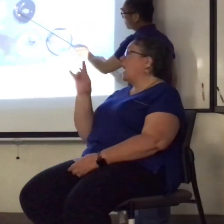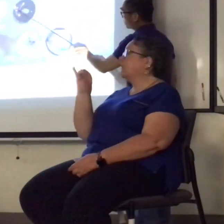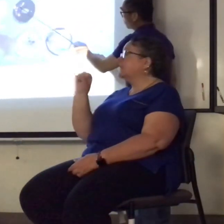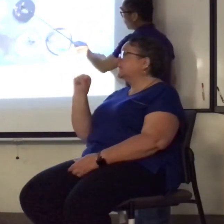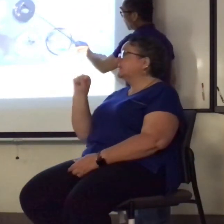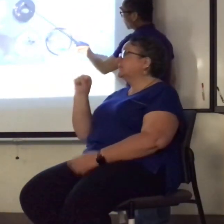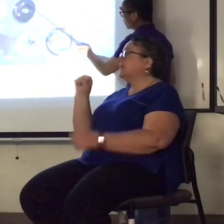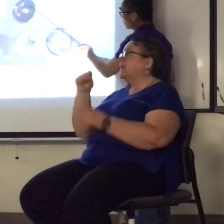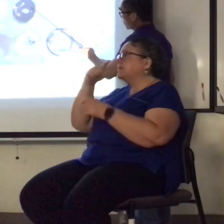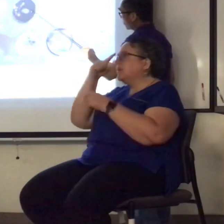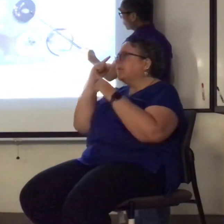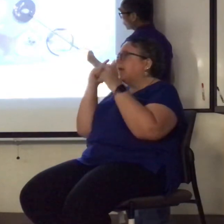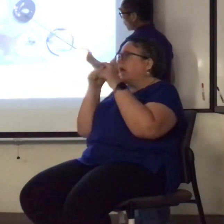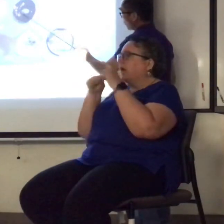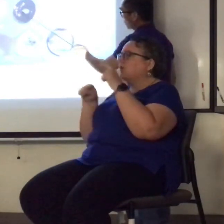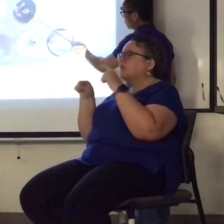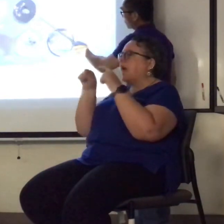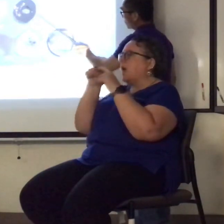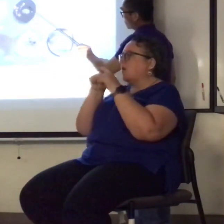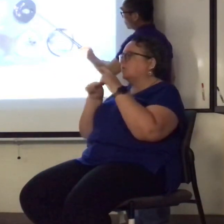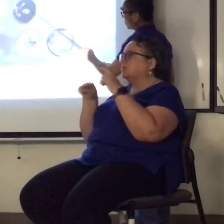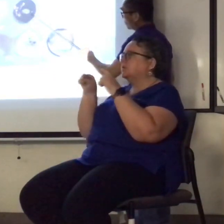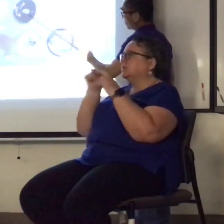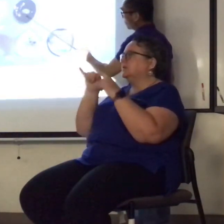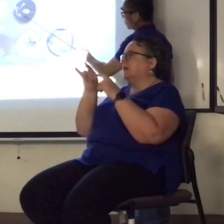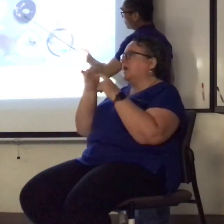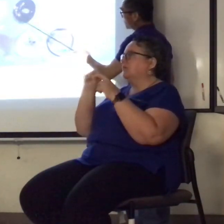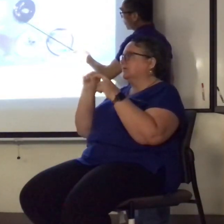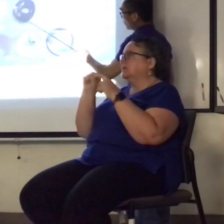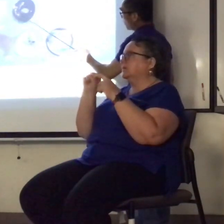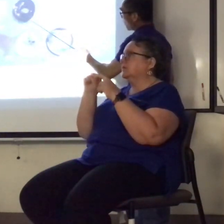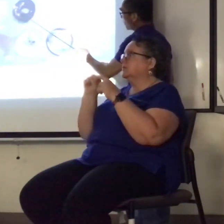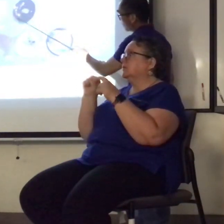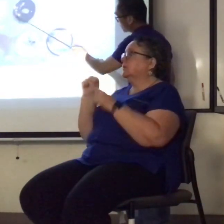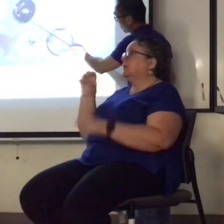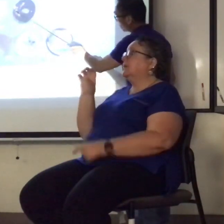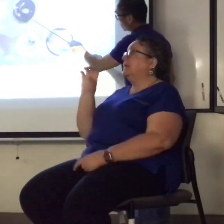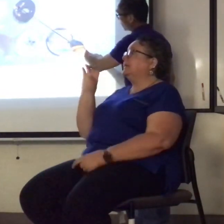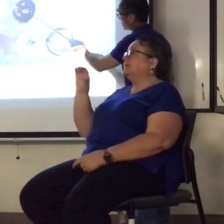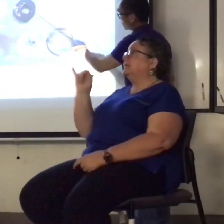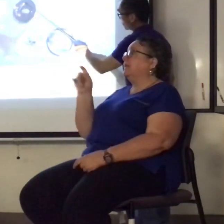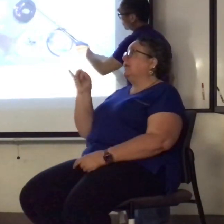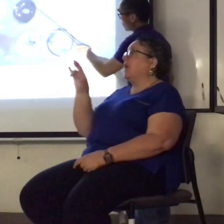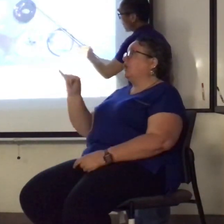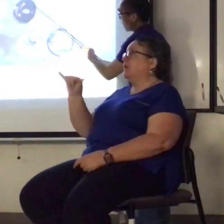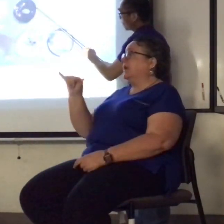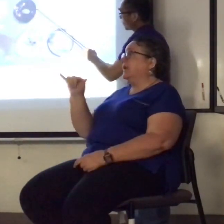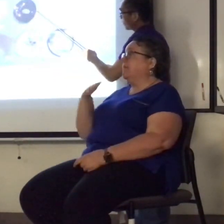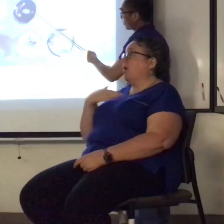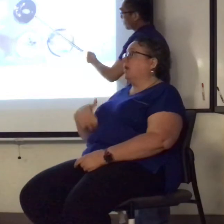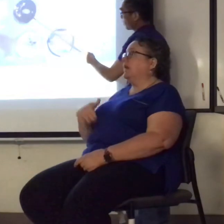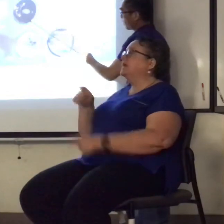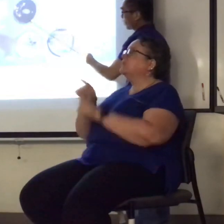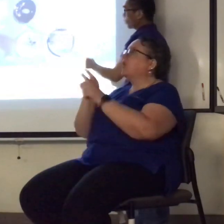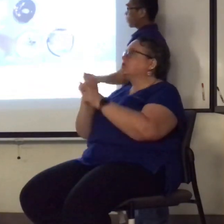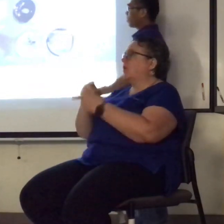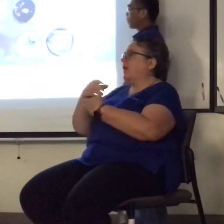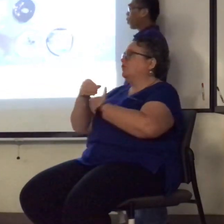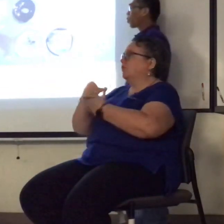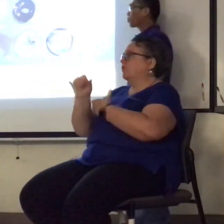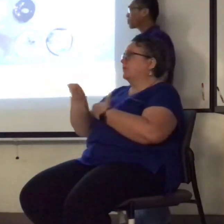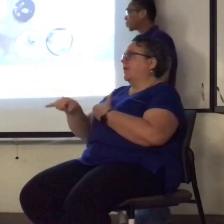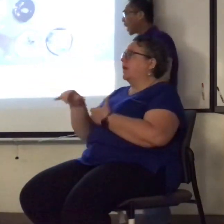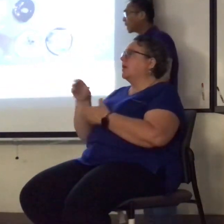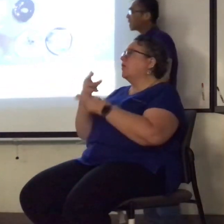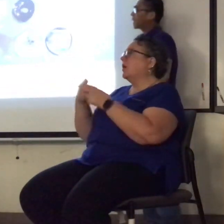Iris is the black around it. The ciliary body is also external to that. Okay, we call